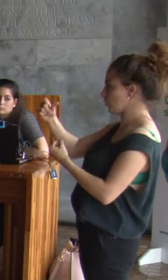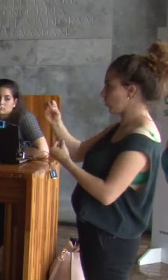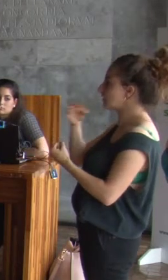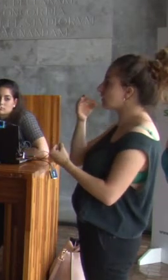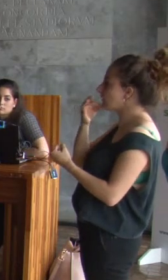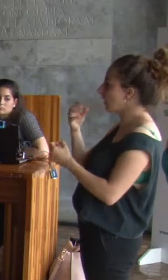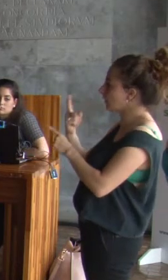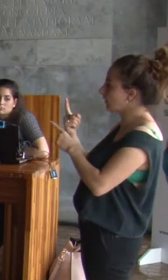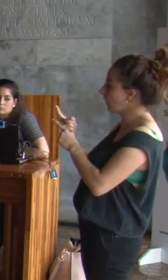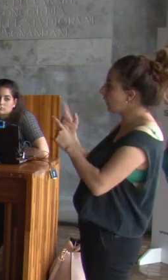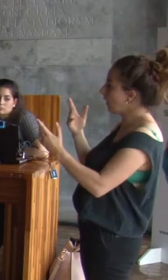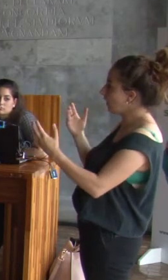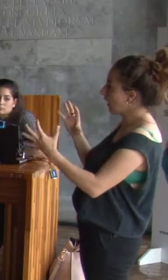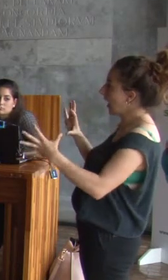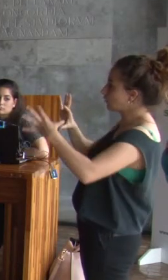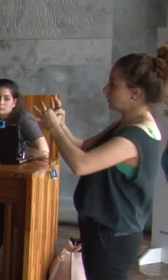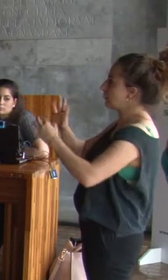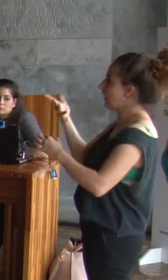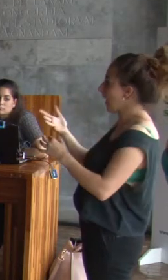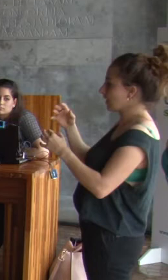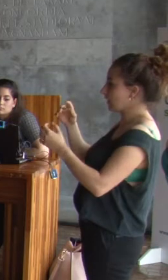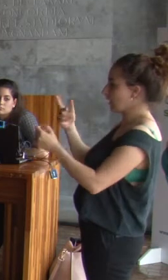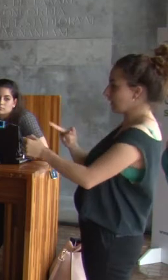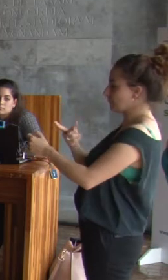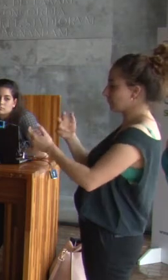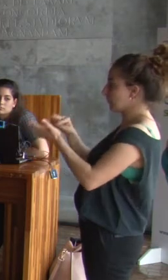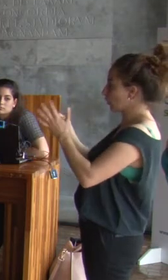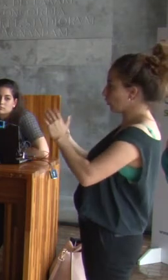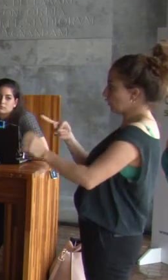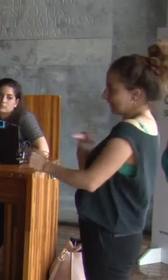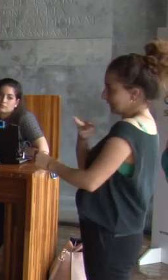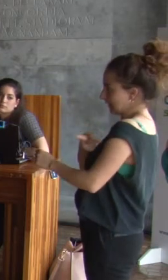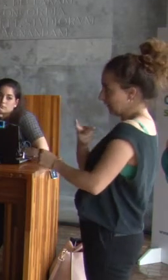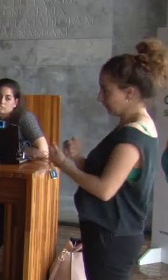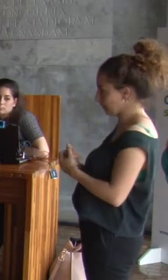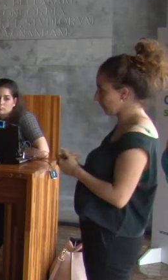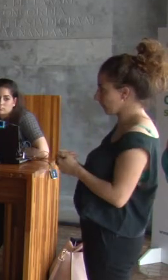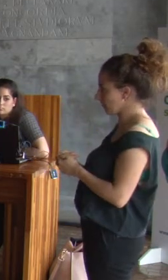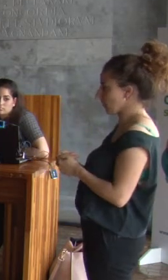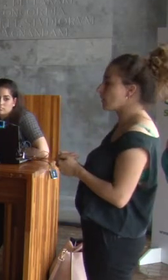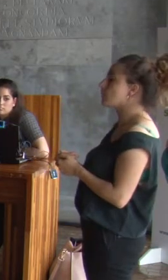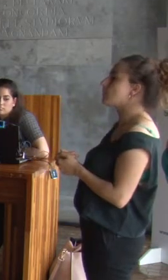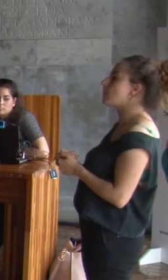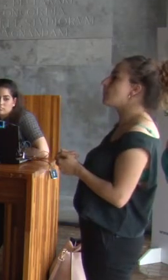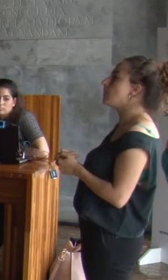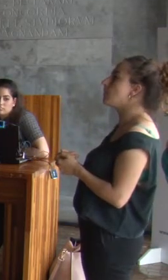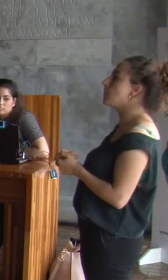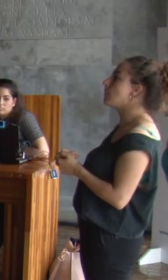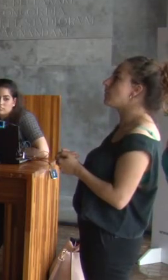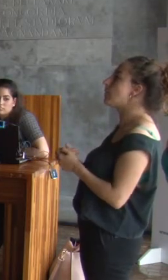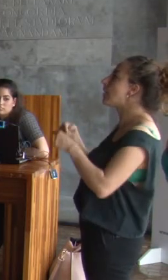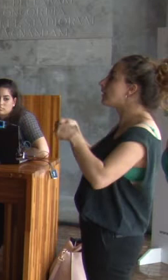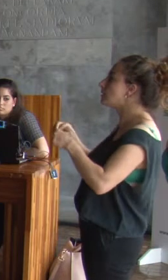technologies. So for example, assistive technologies. So in a public engagement event with people